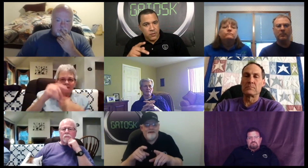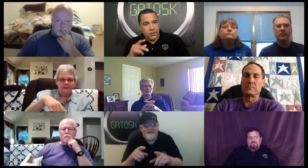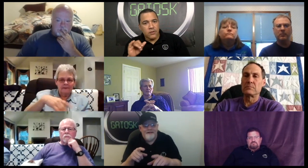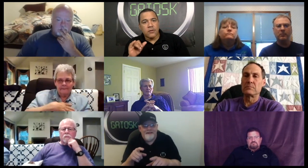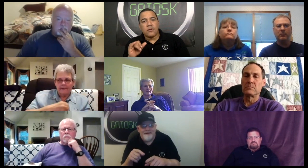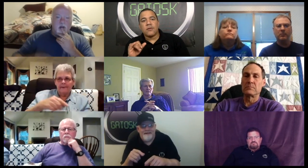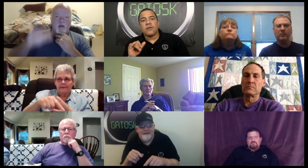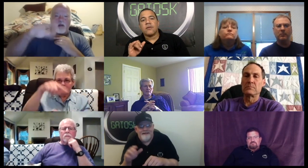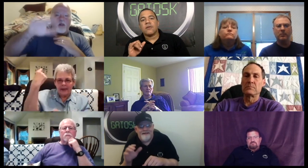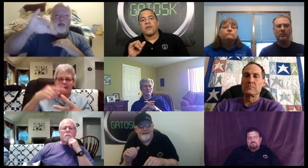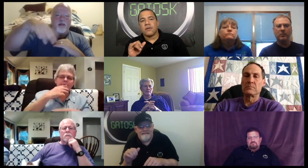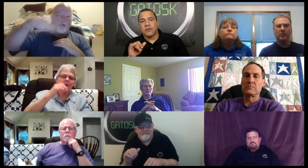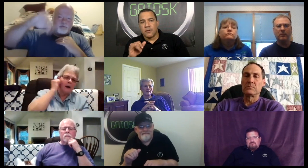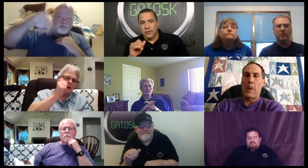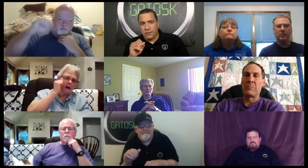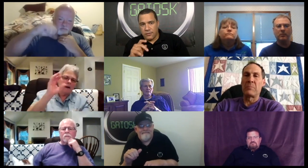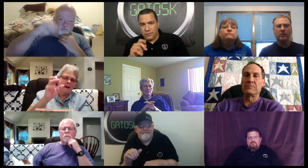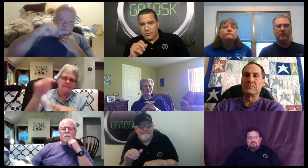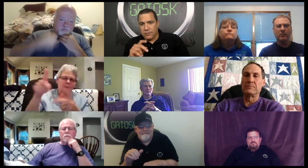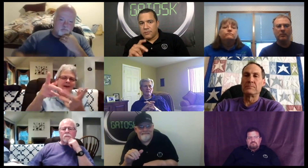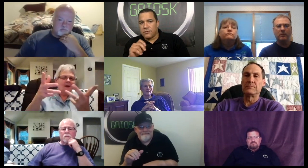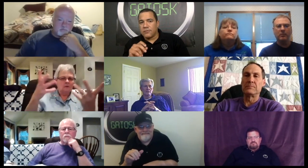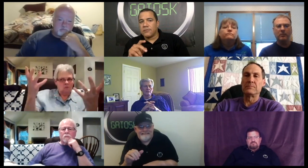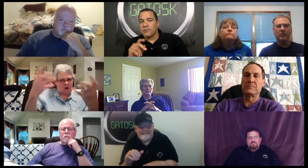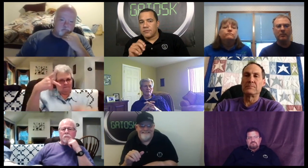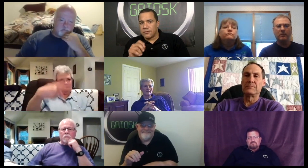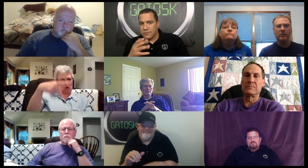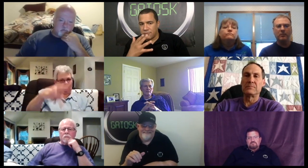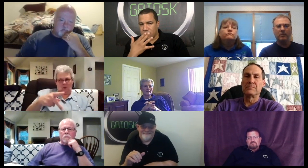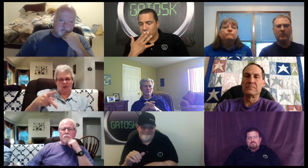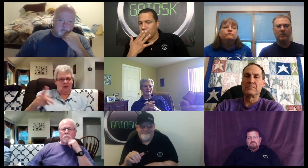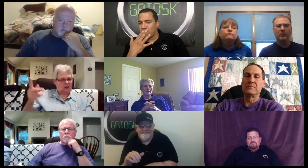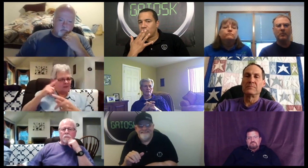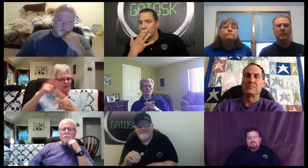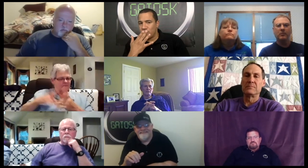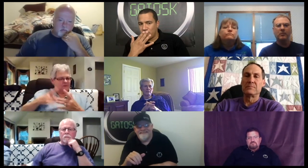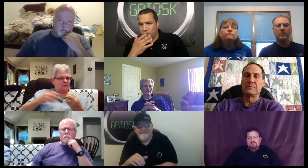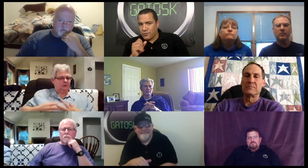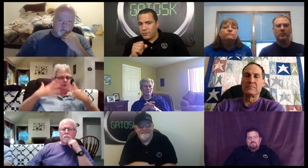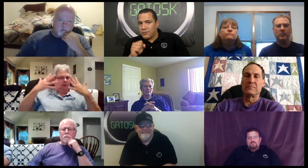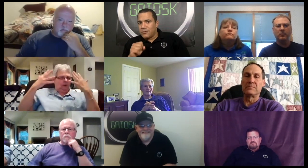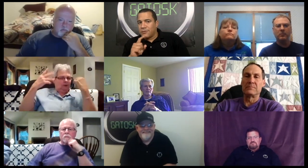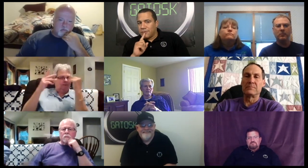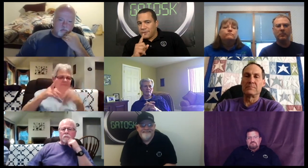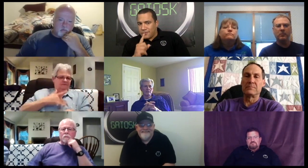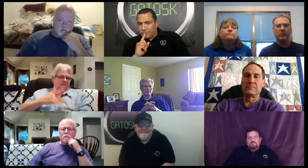They're very limited on that. There's only white, black, common color. Some people seem to want purple. They feel like